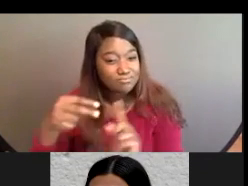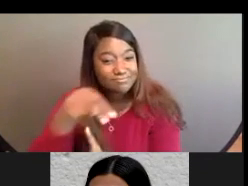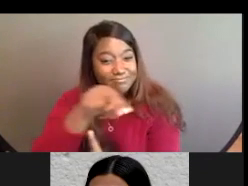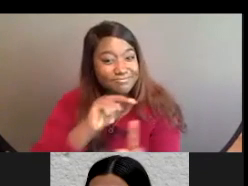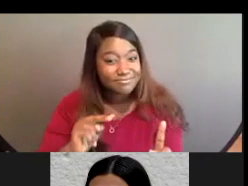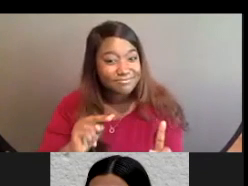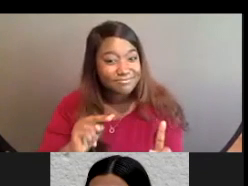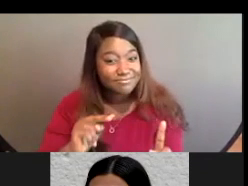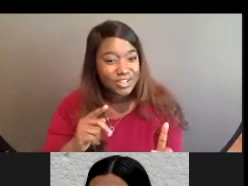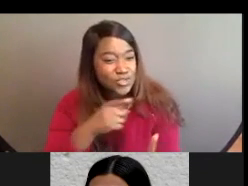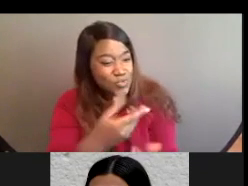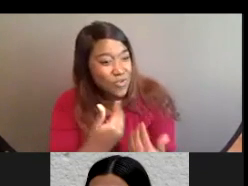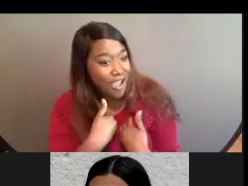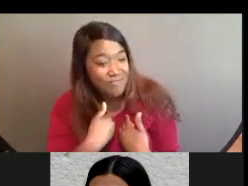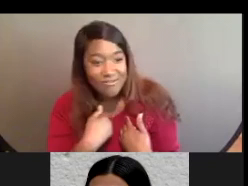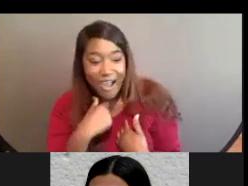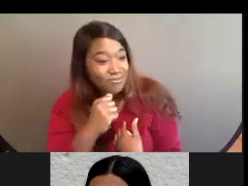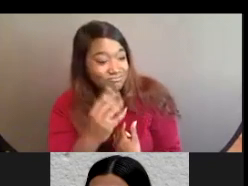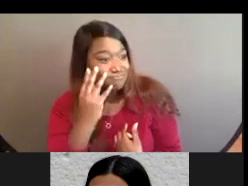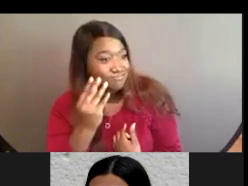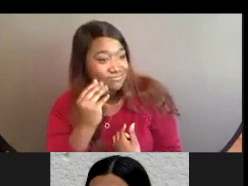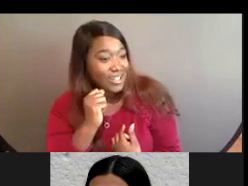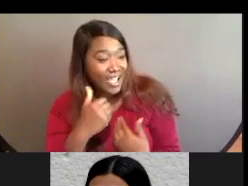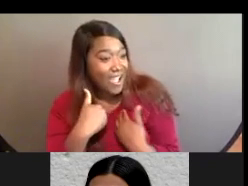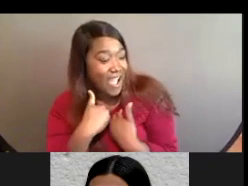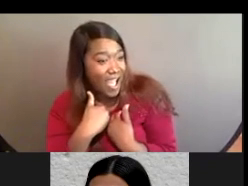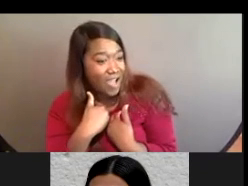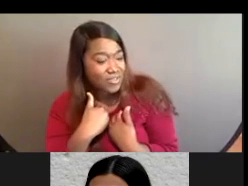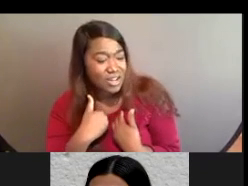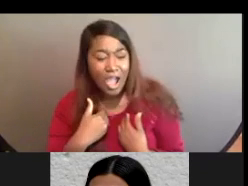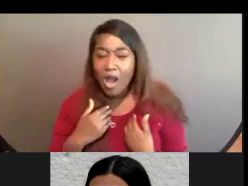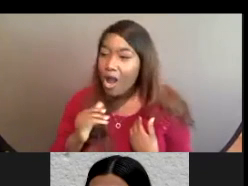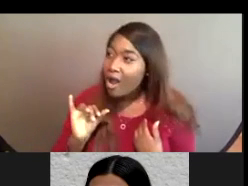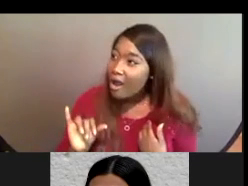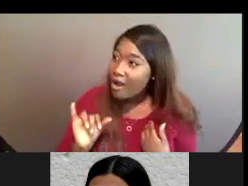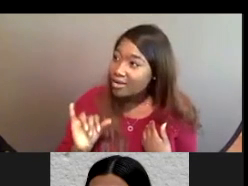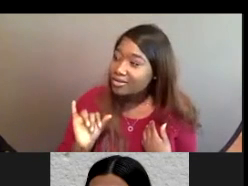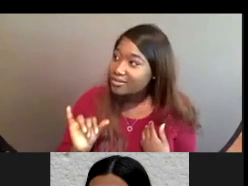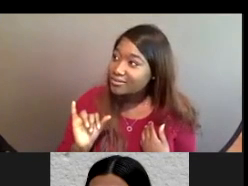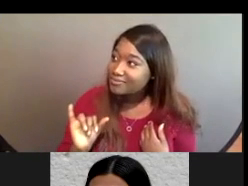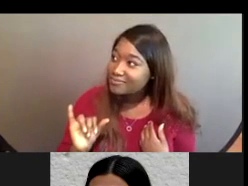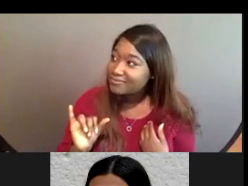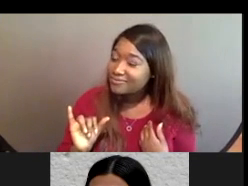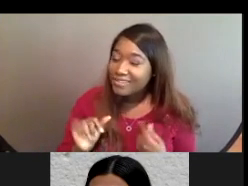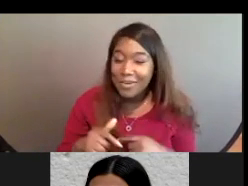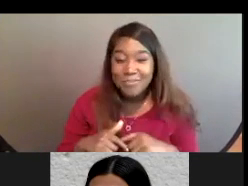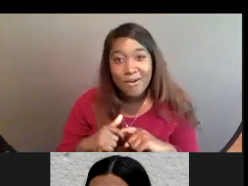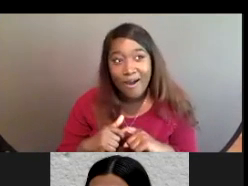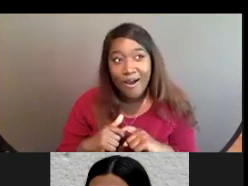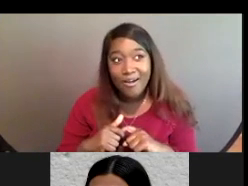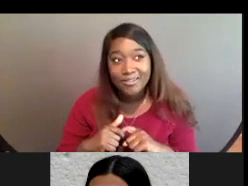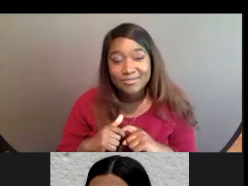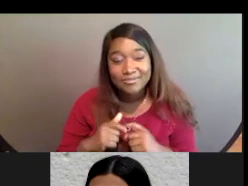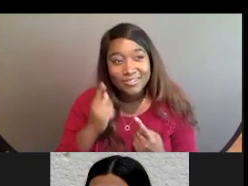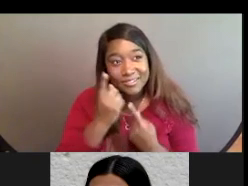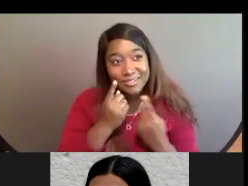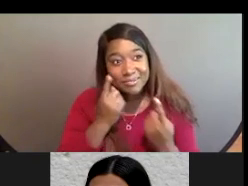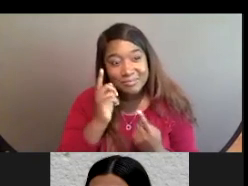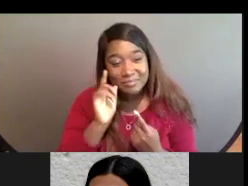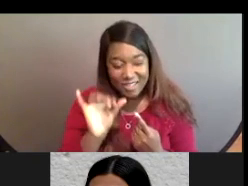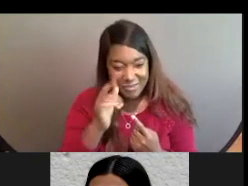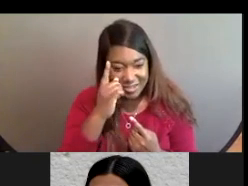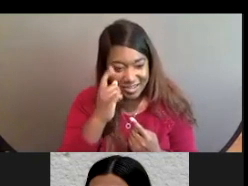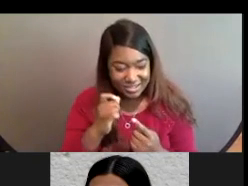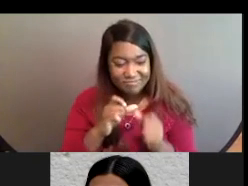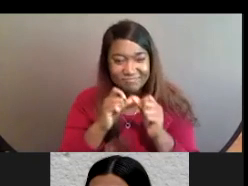Right. And that gave me pause. It keeps me, I maintain my humility, but I also have to hold on to